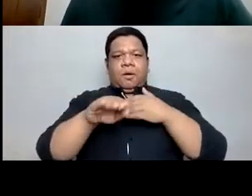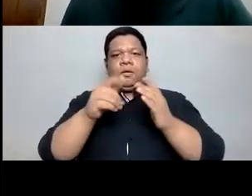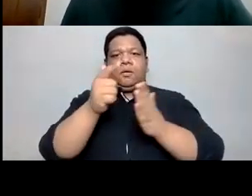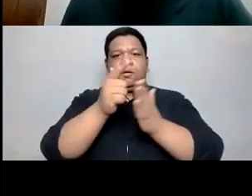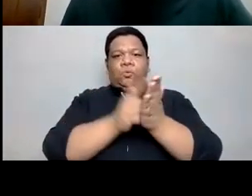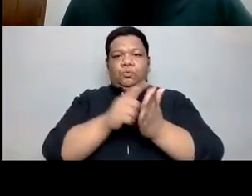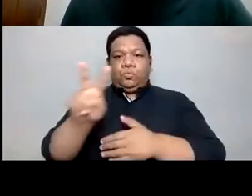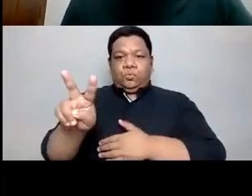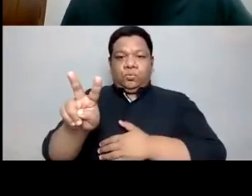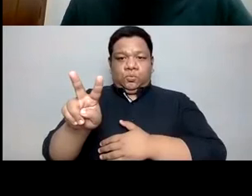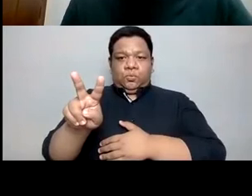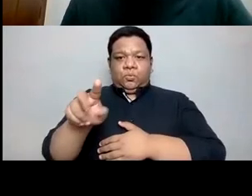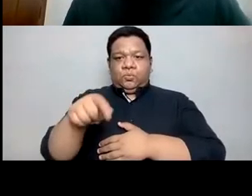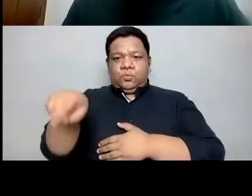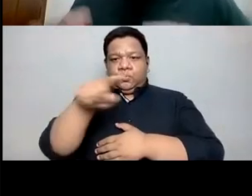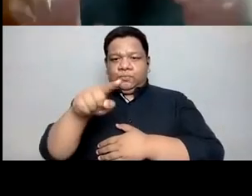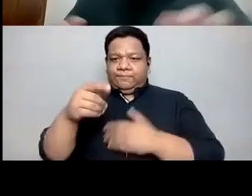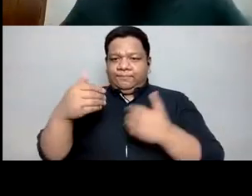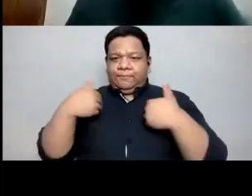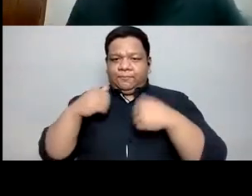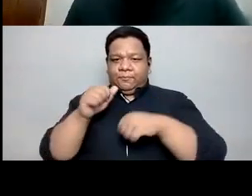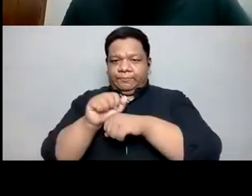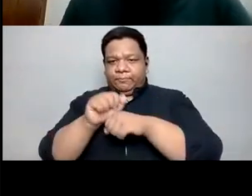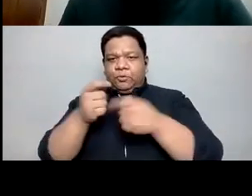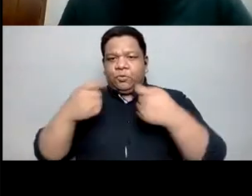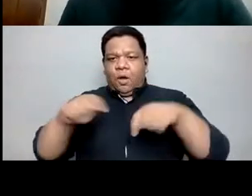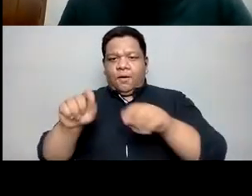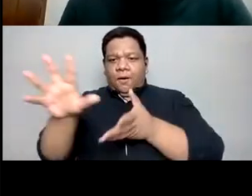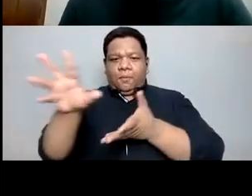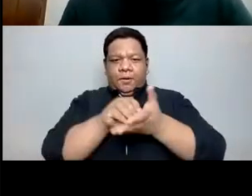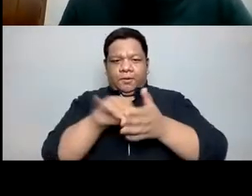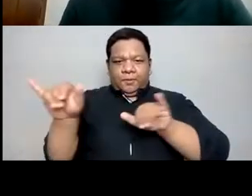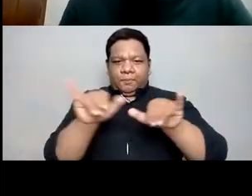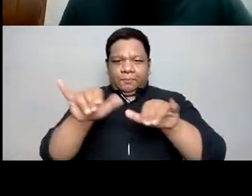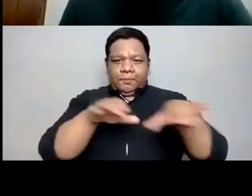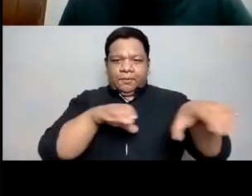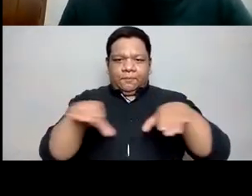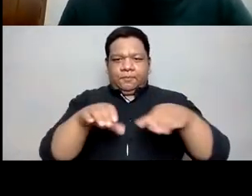2 that you've been working on. And we'll try to do the same thing with lesson 2.